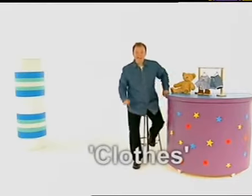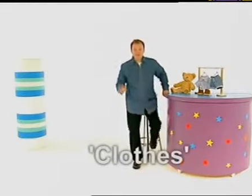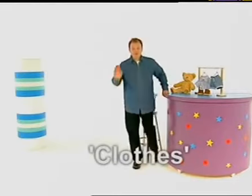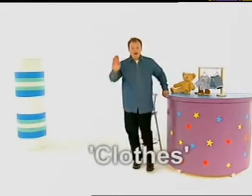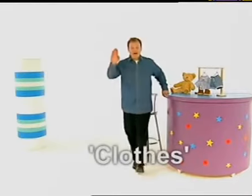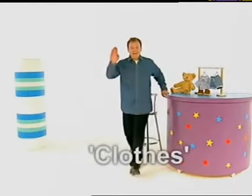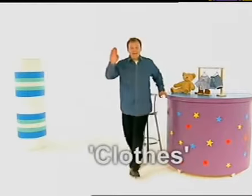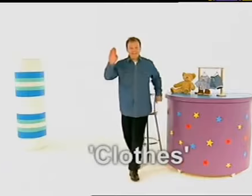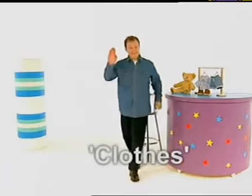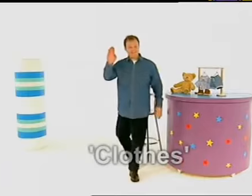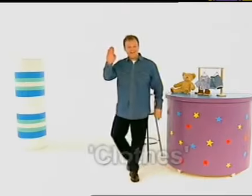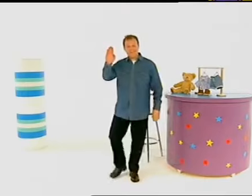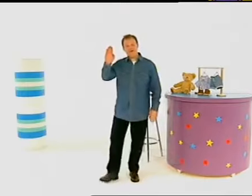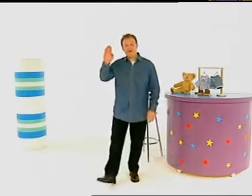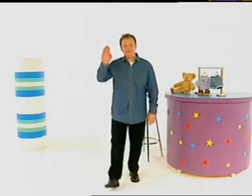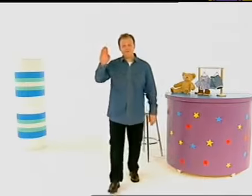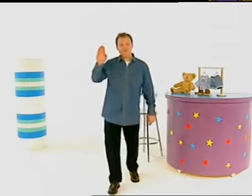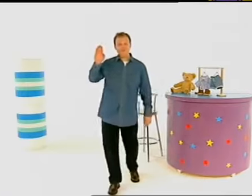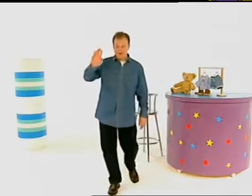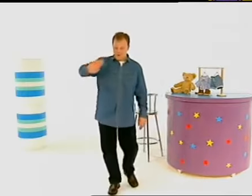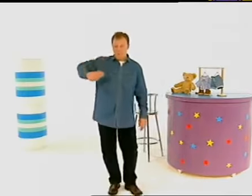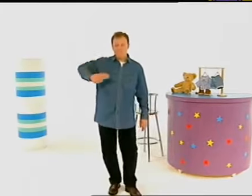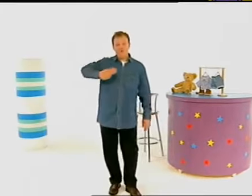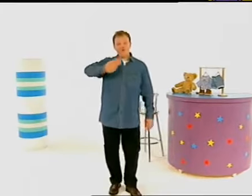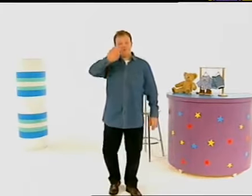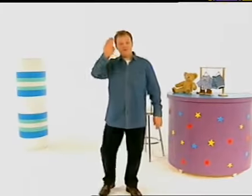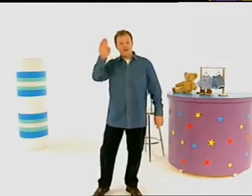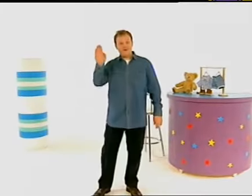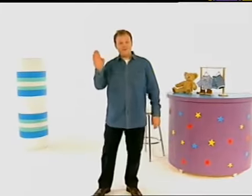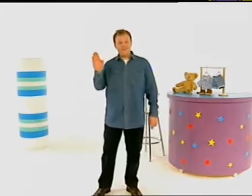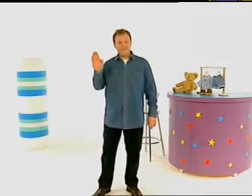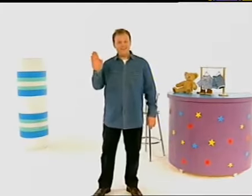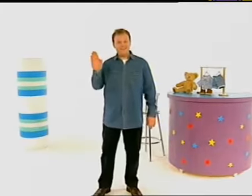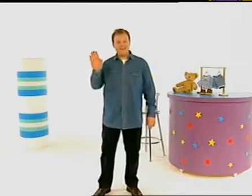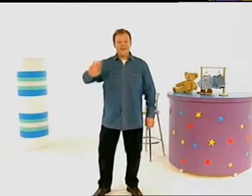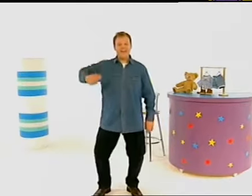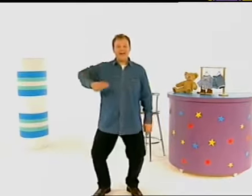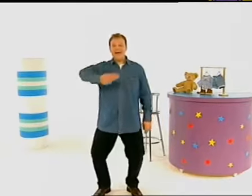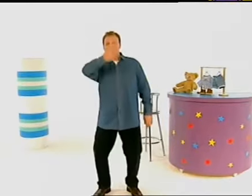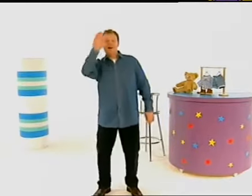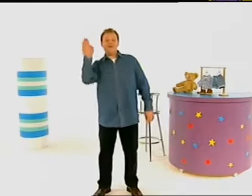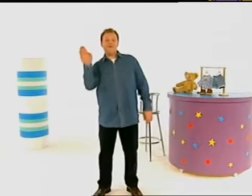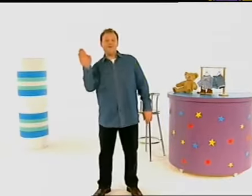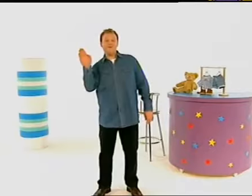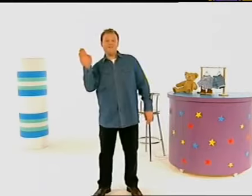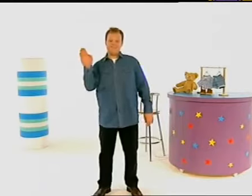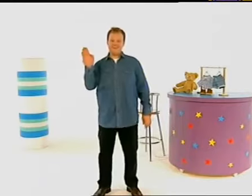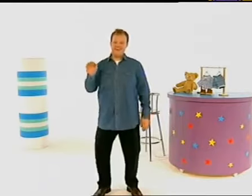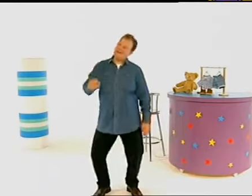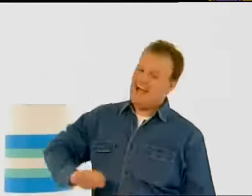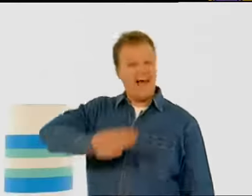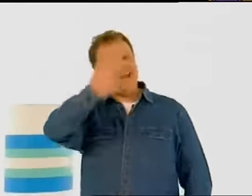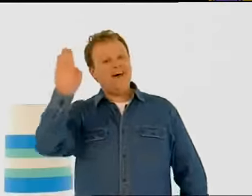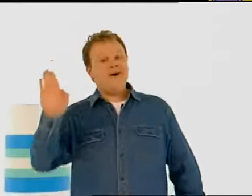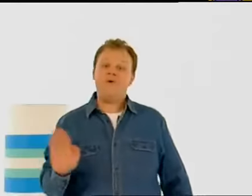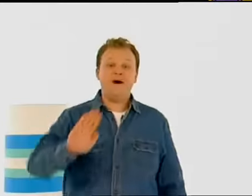Lift your hand just like so. Move it around and say hello. Hello,